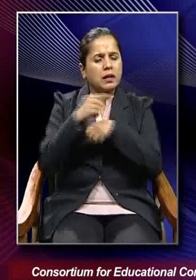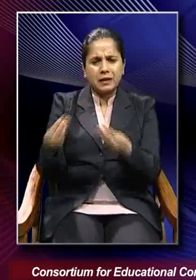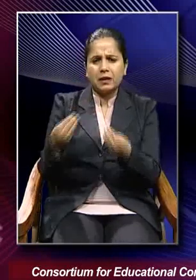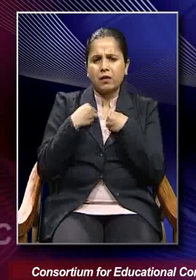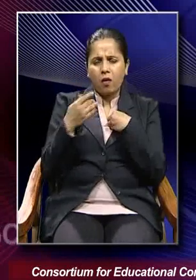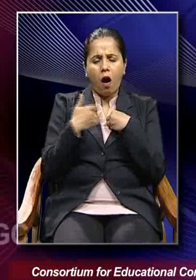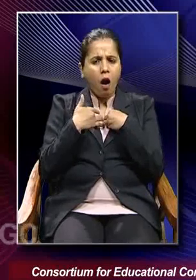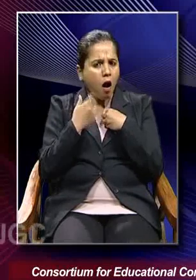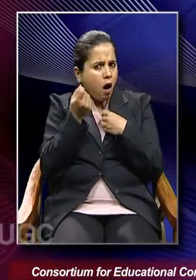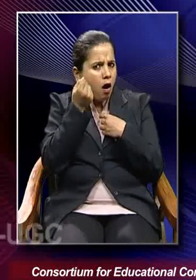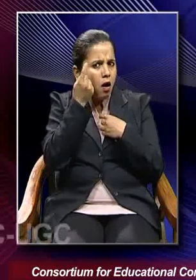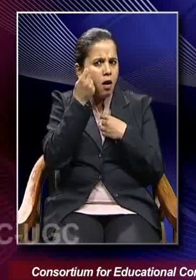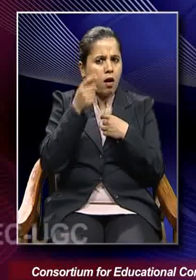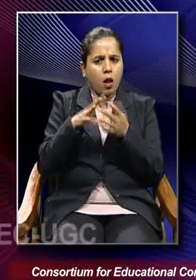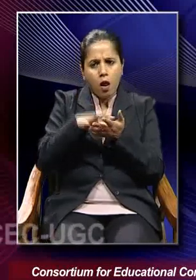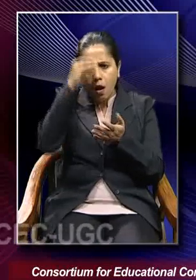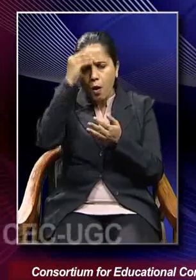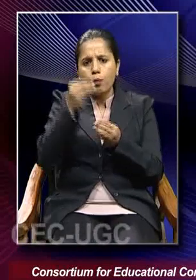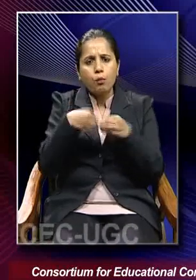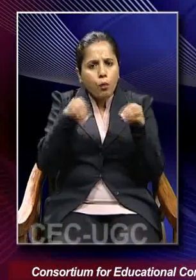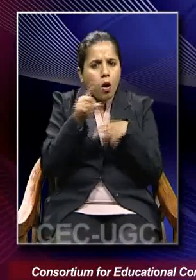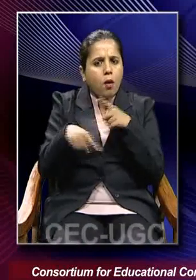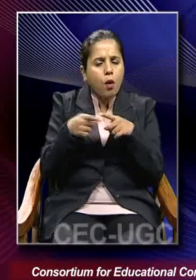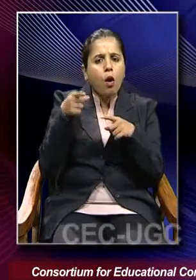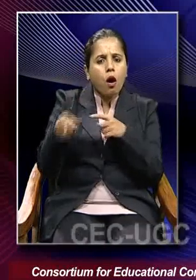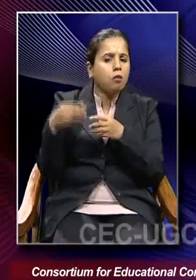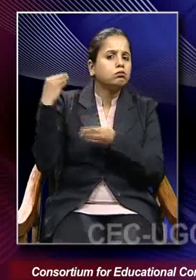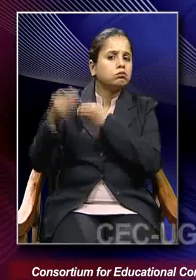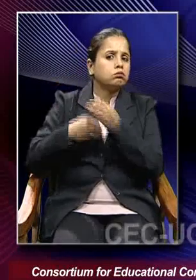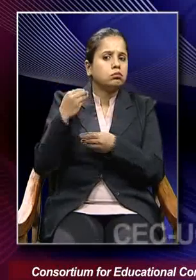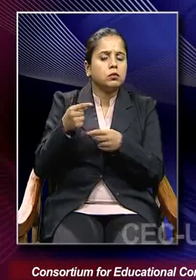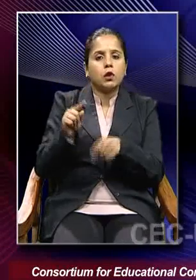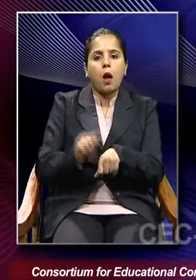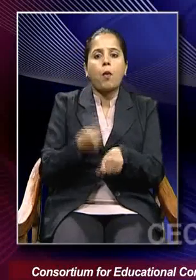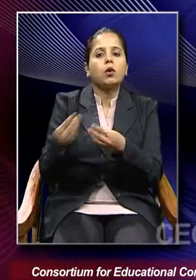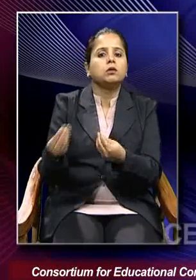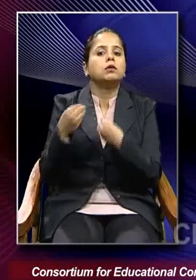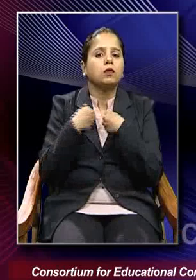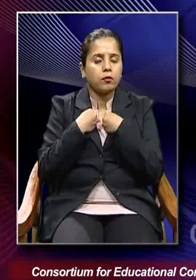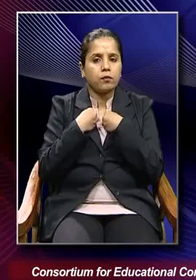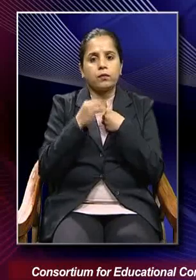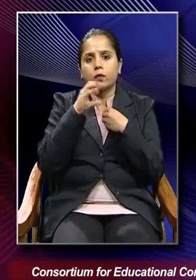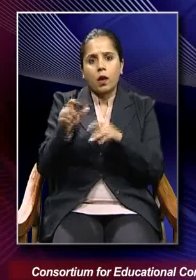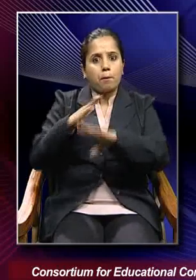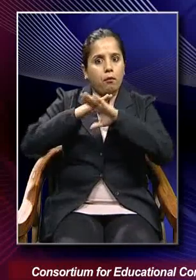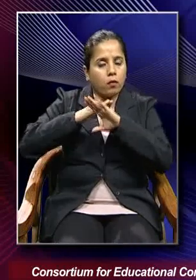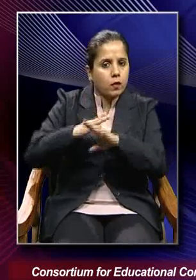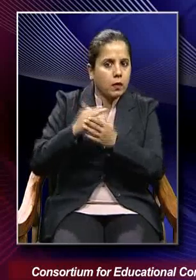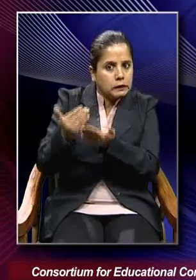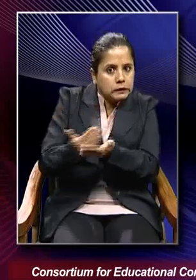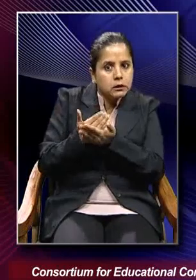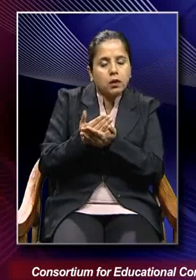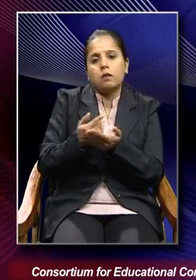an insight to learn more about this heritage and also gives us an opportunity to conserve and preserve